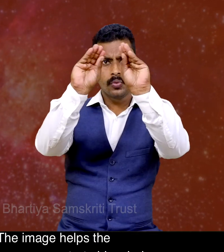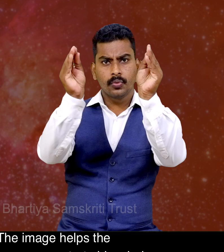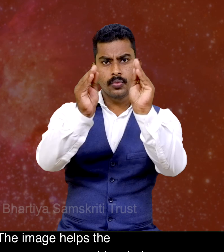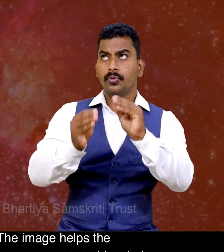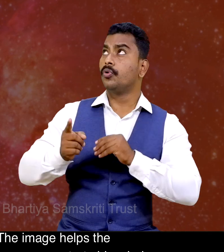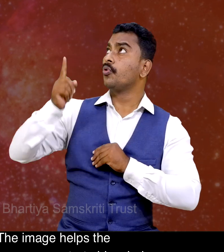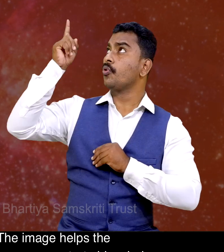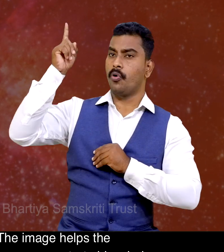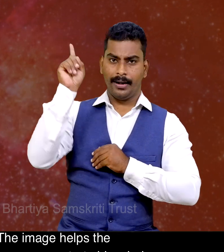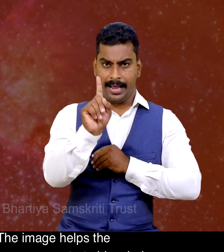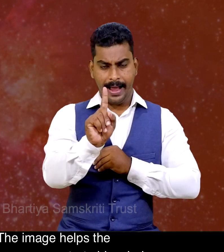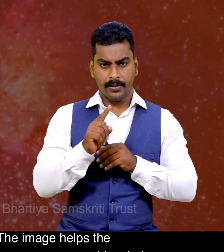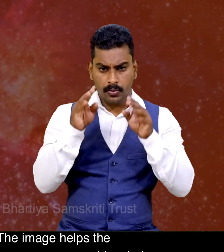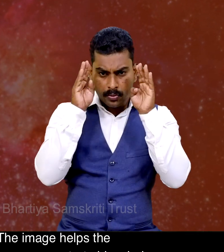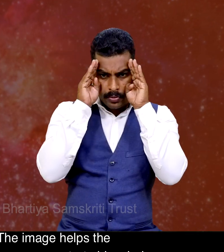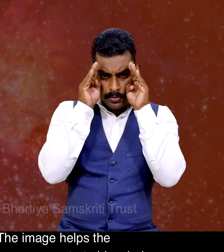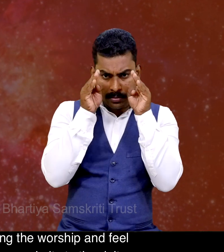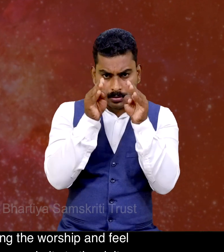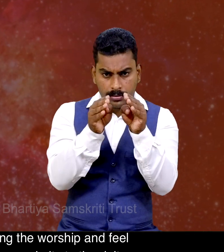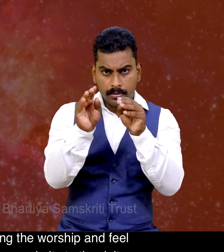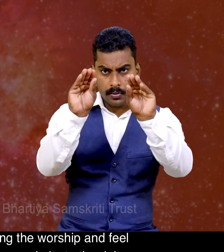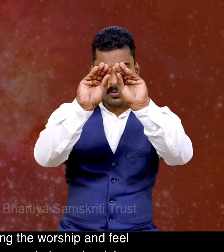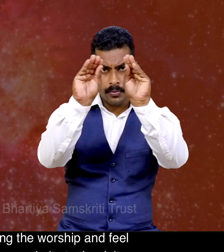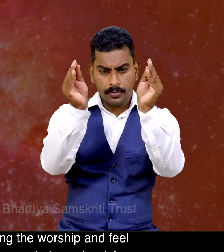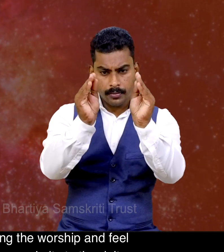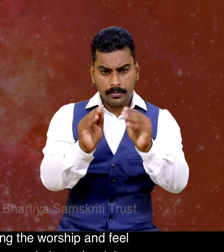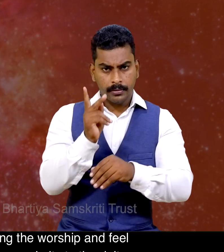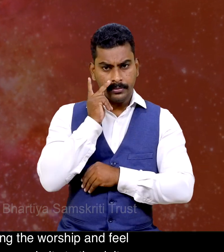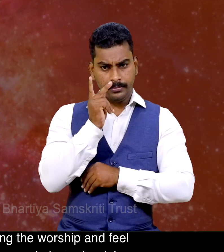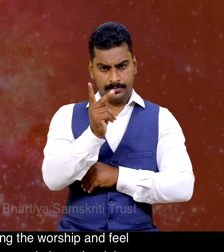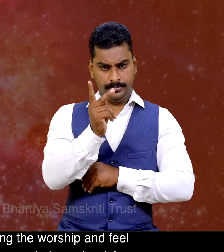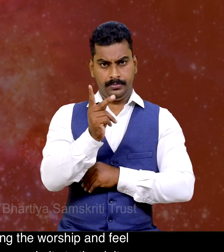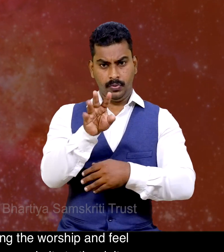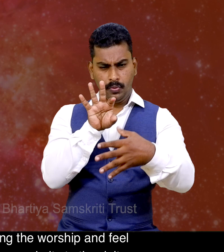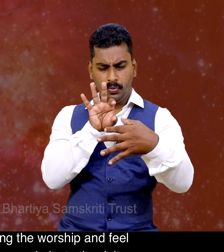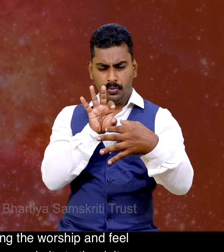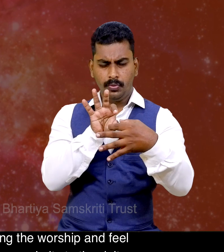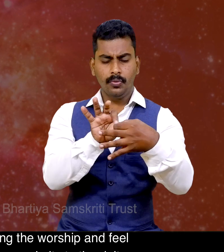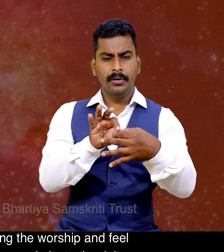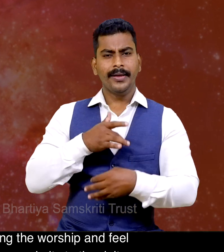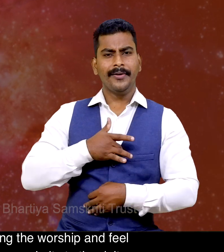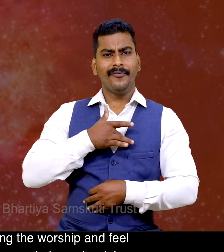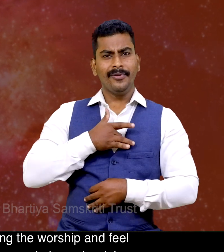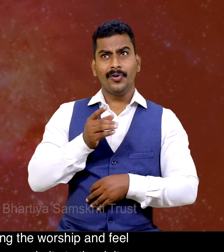worshipper concentrate his mind during the worship and feel close proximity to the